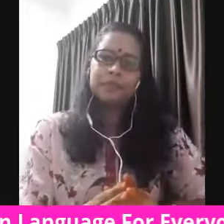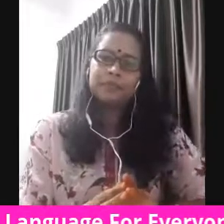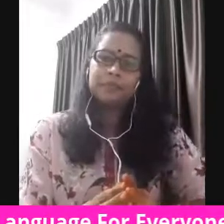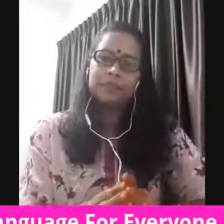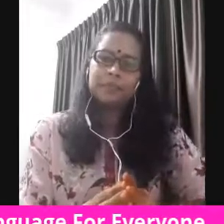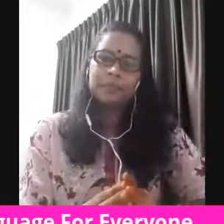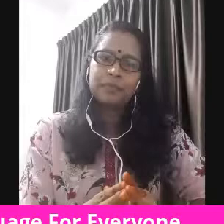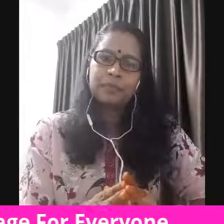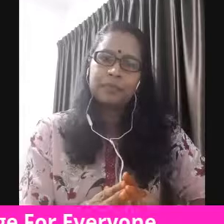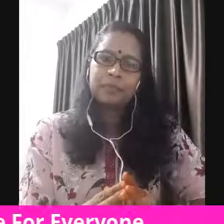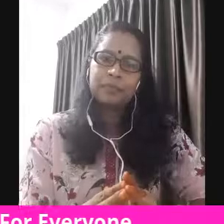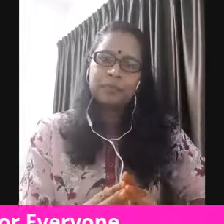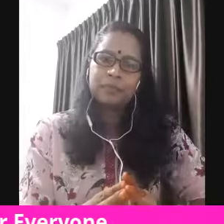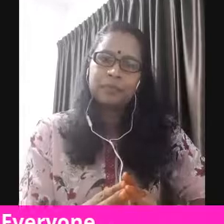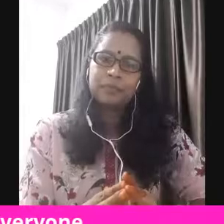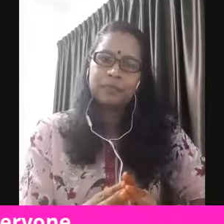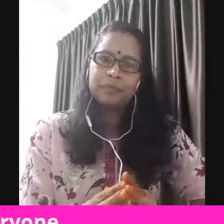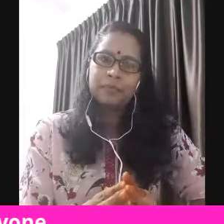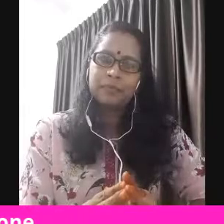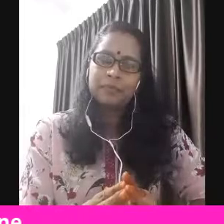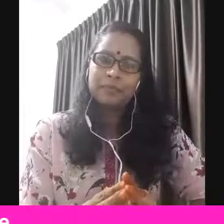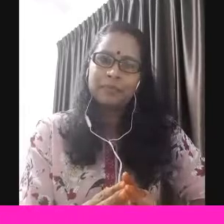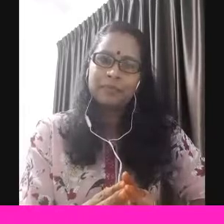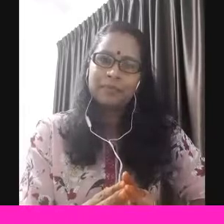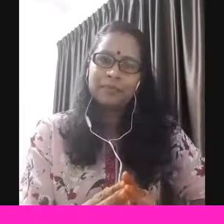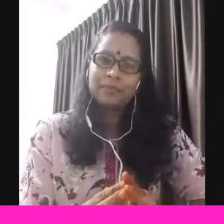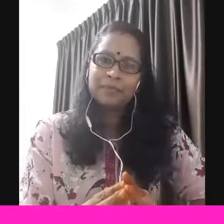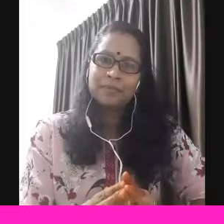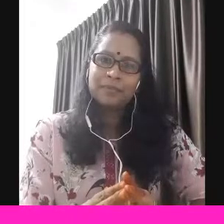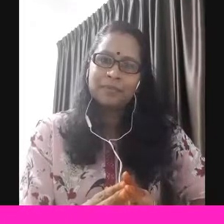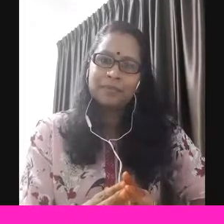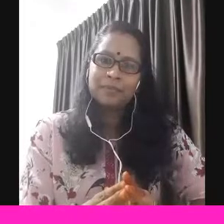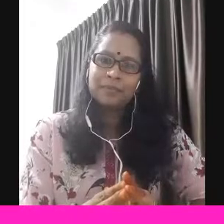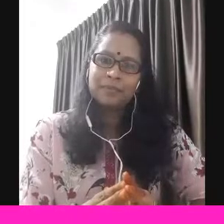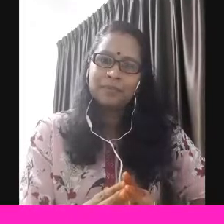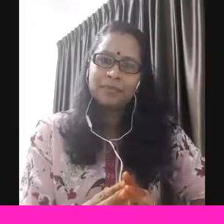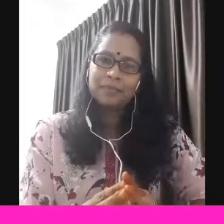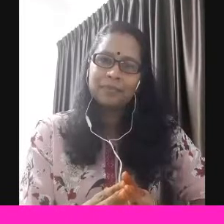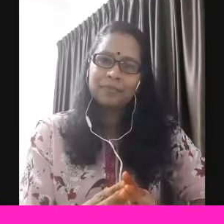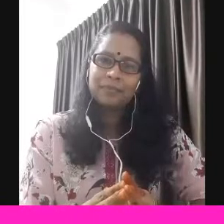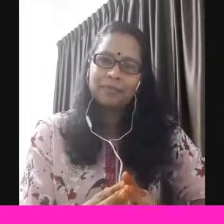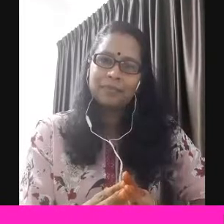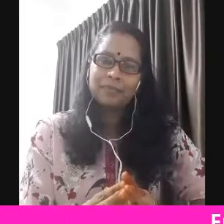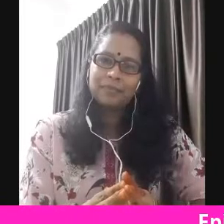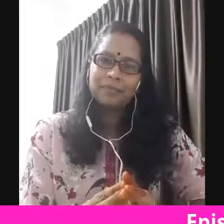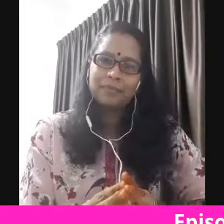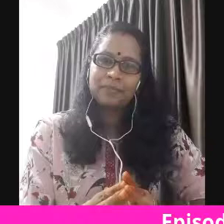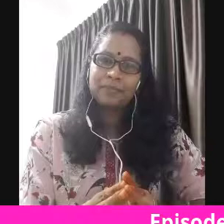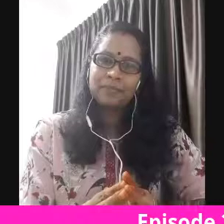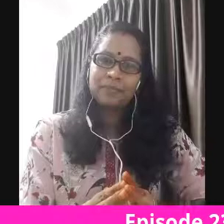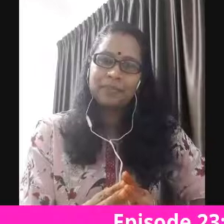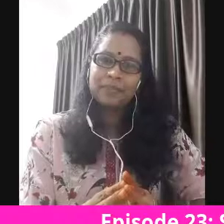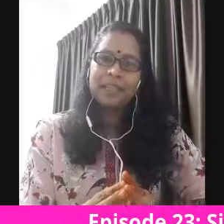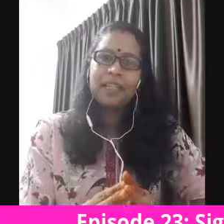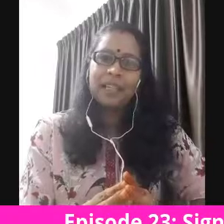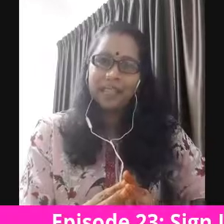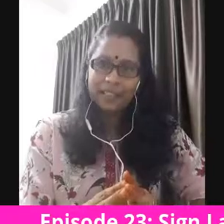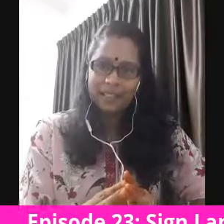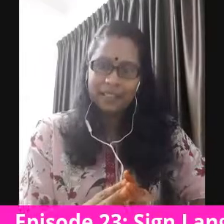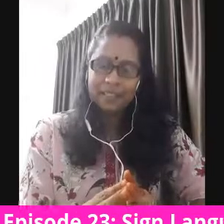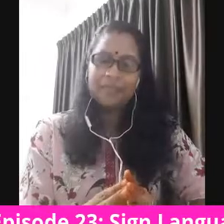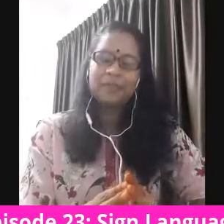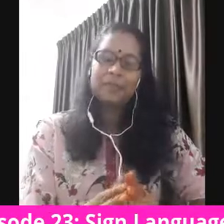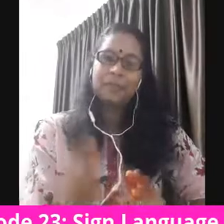Yeah. Go ahead, Ranjani. yeah, is my connection good? Okay,